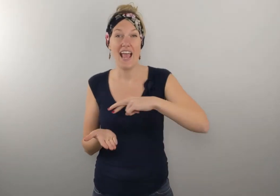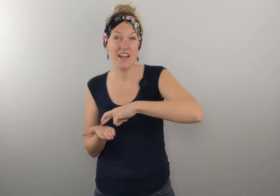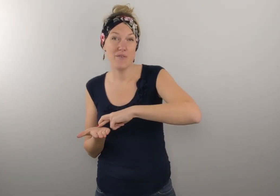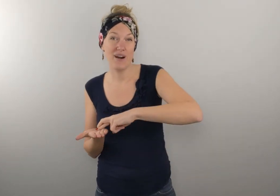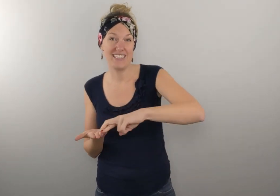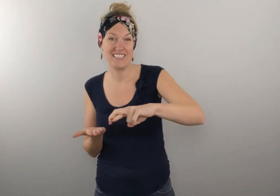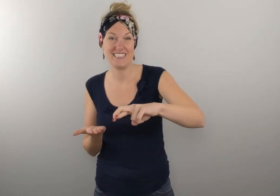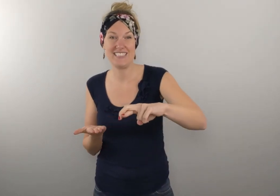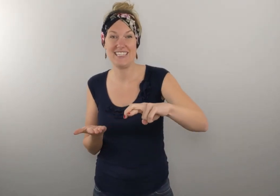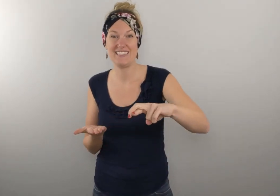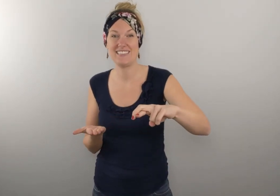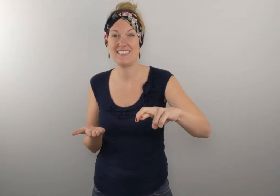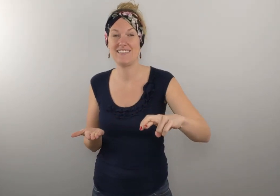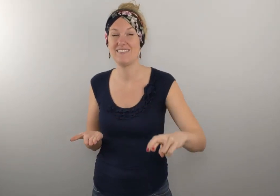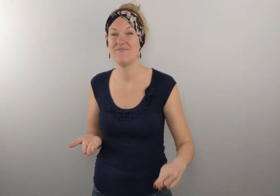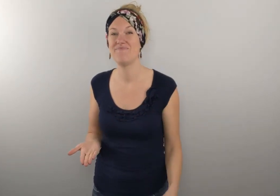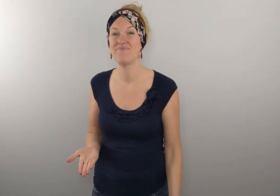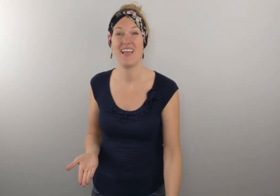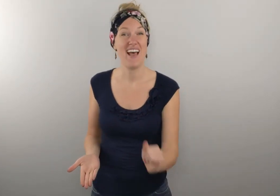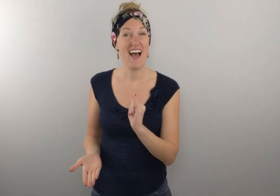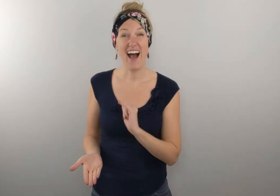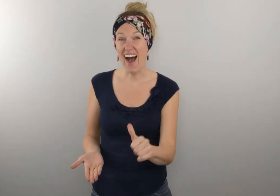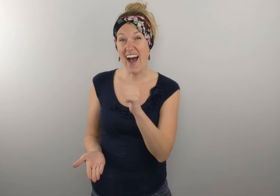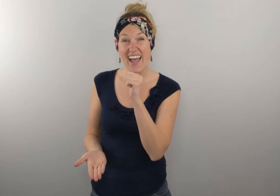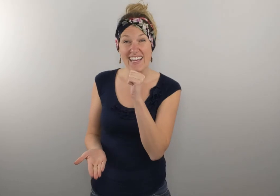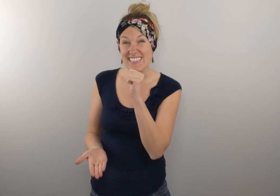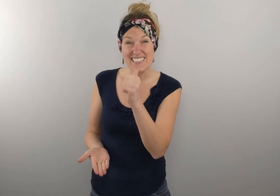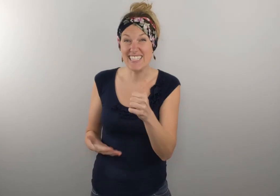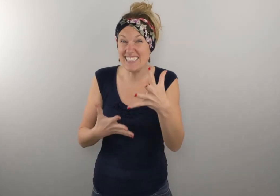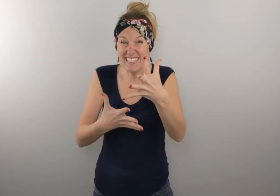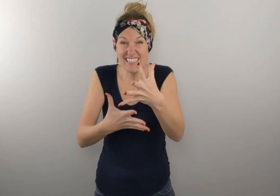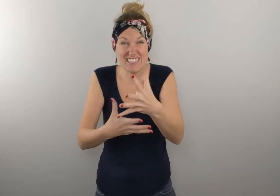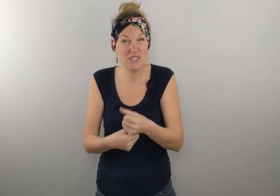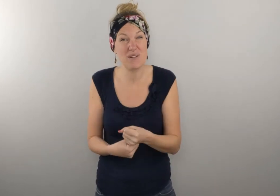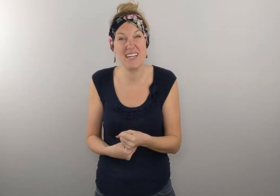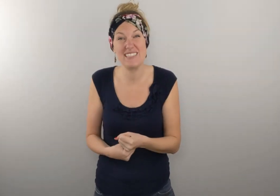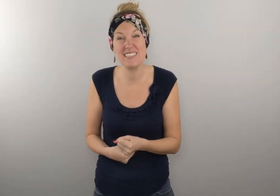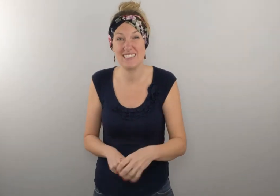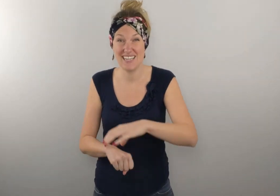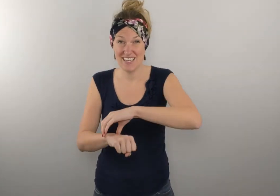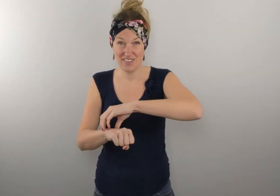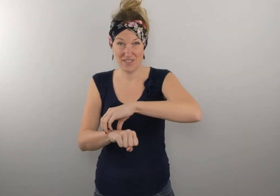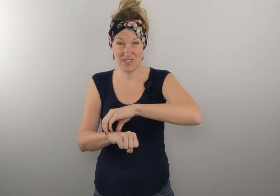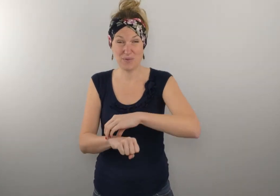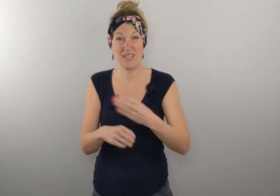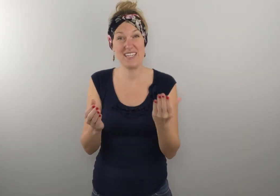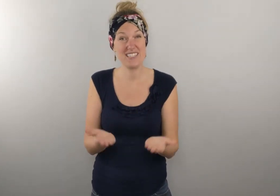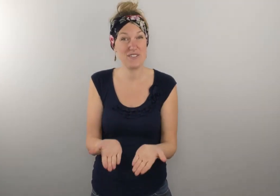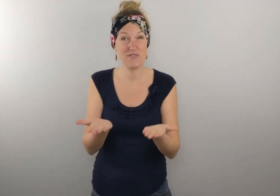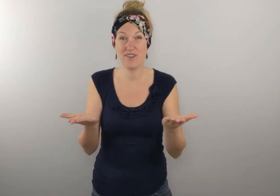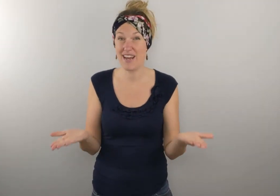and righteousness. I dare not trust the sweetest